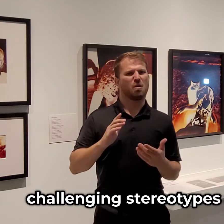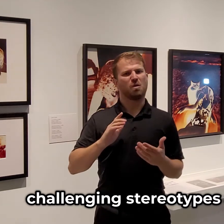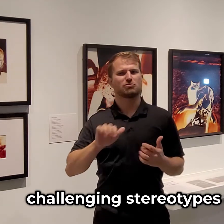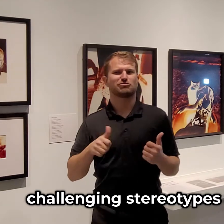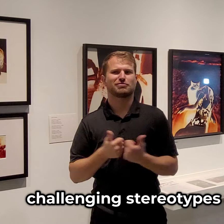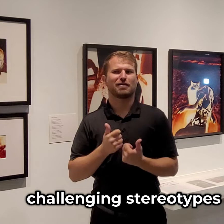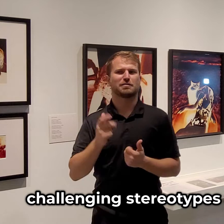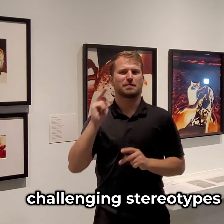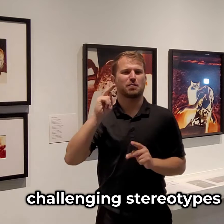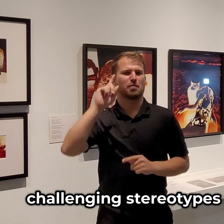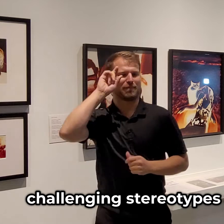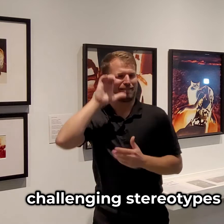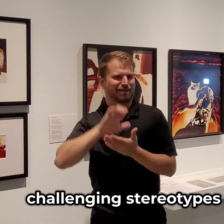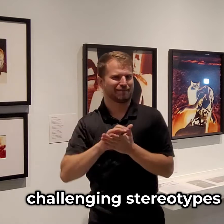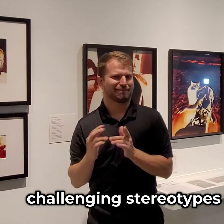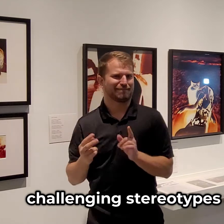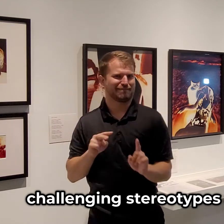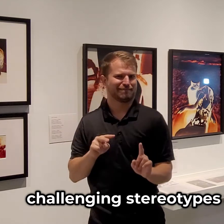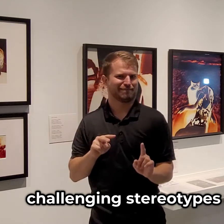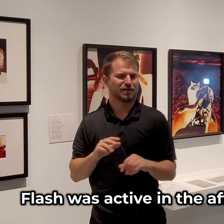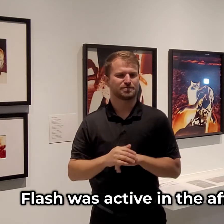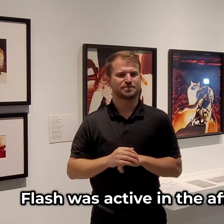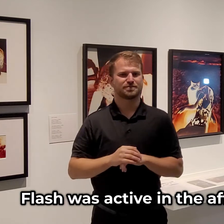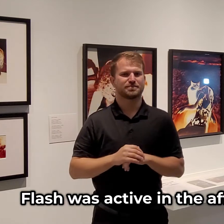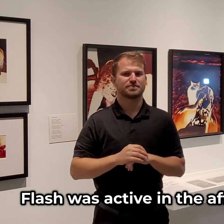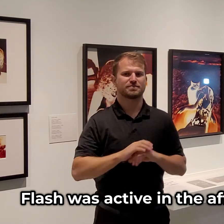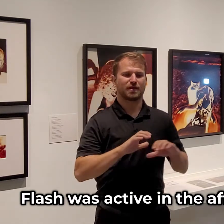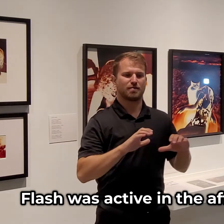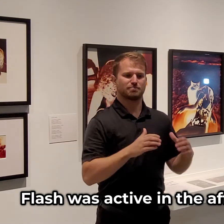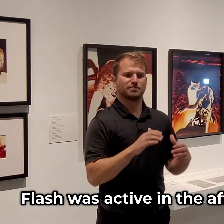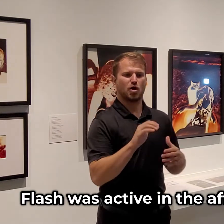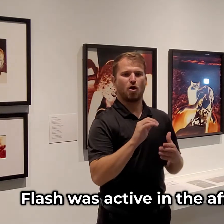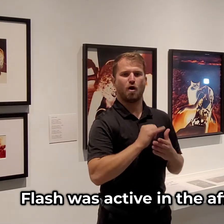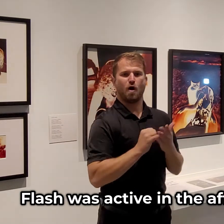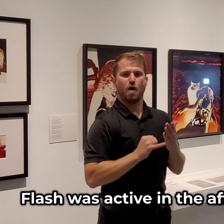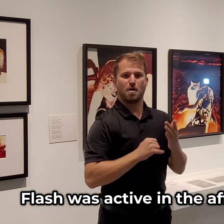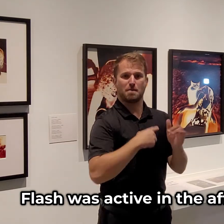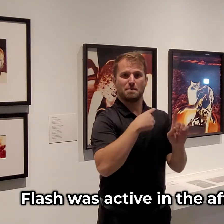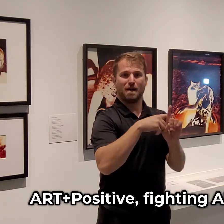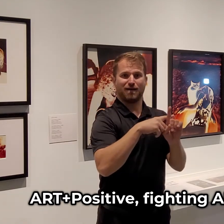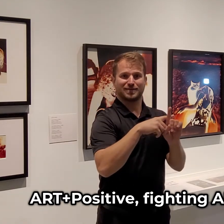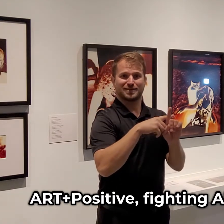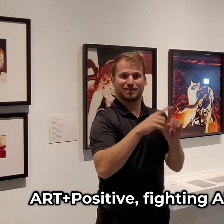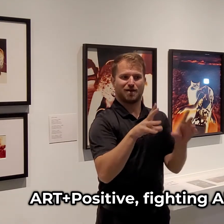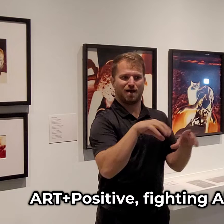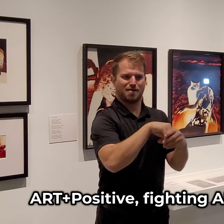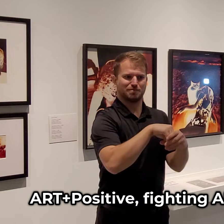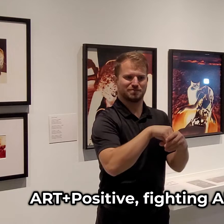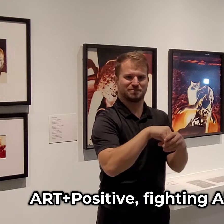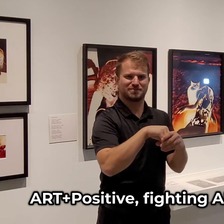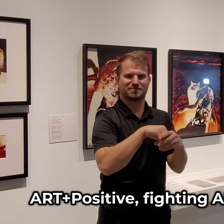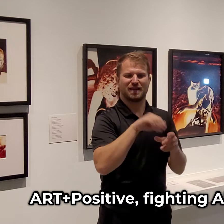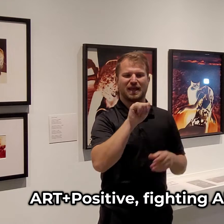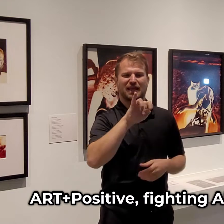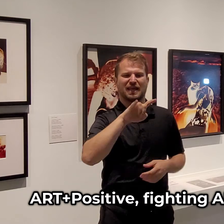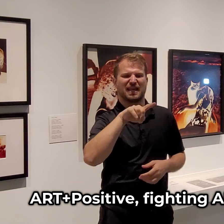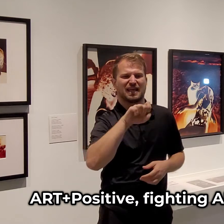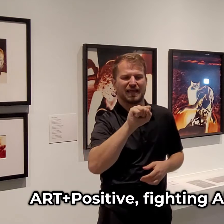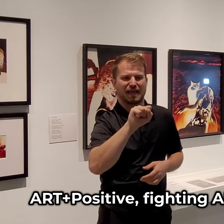about race. Flash was active in the affinity group Art Positive, fighting AIDS